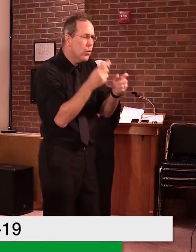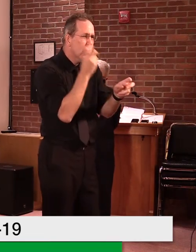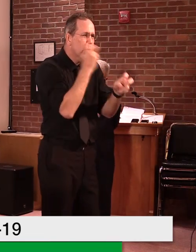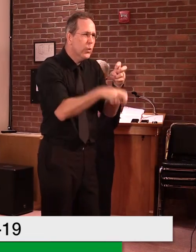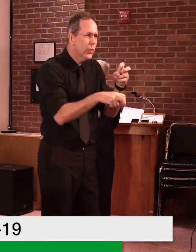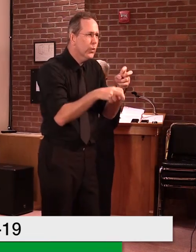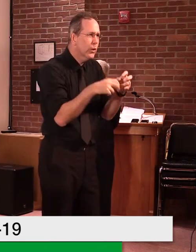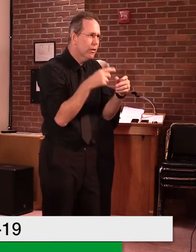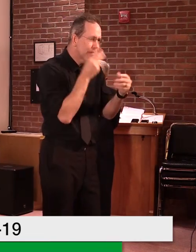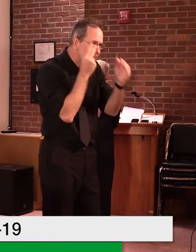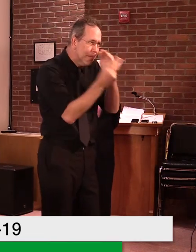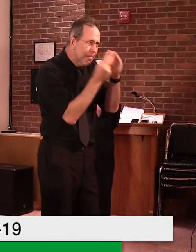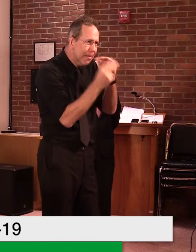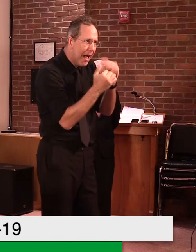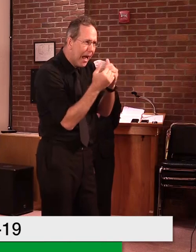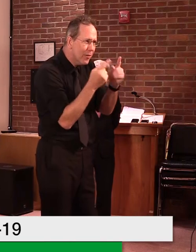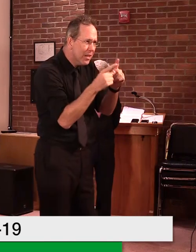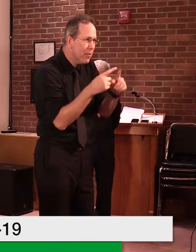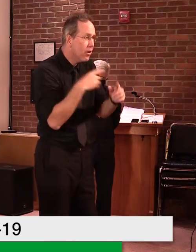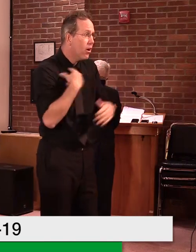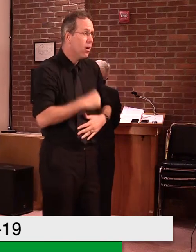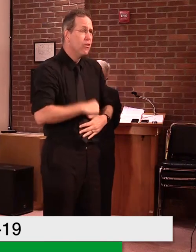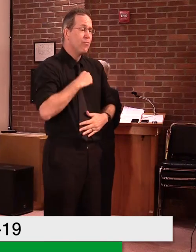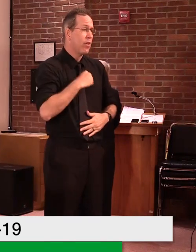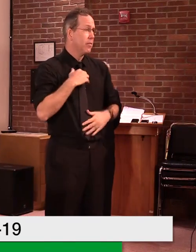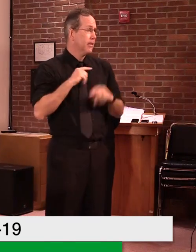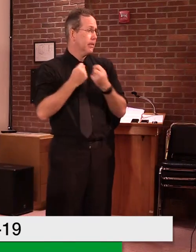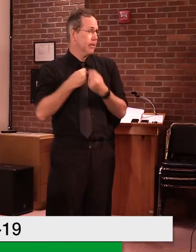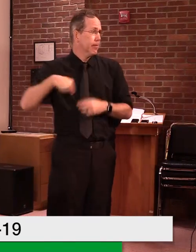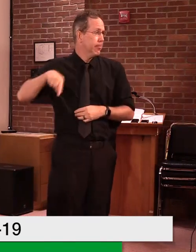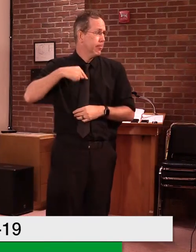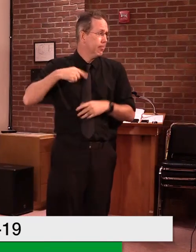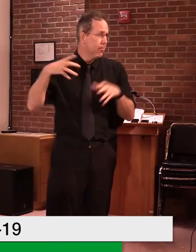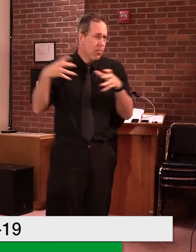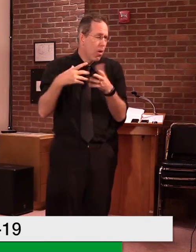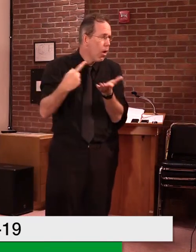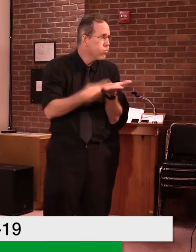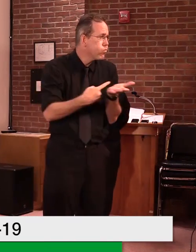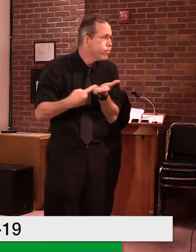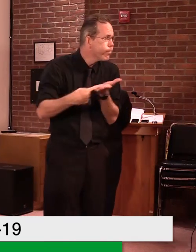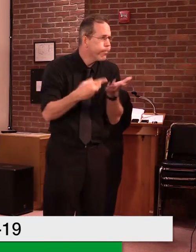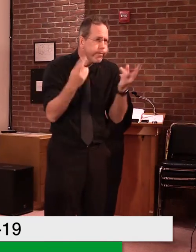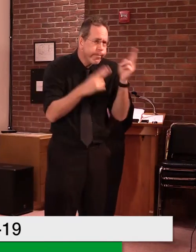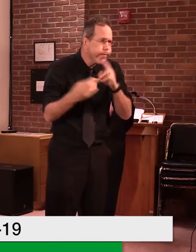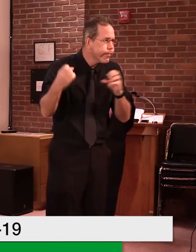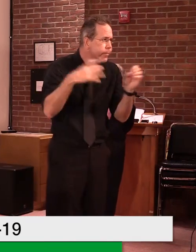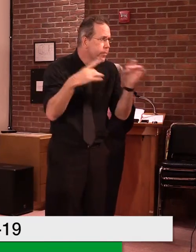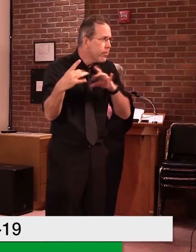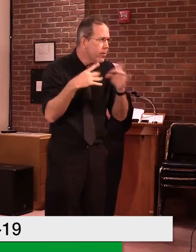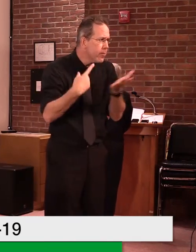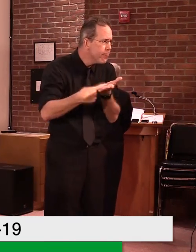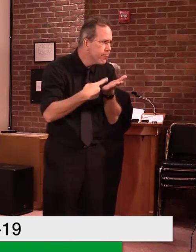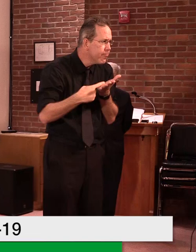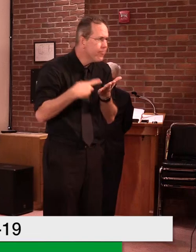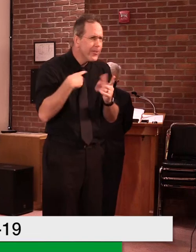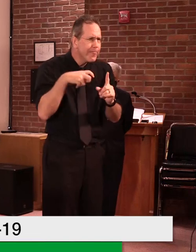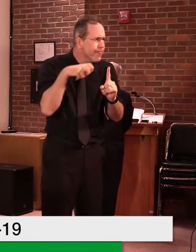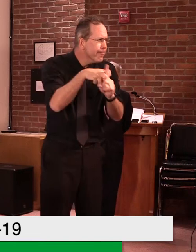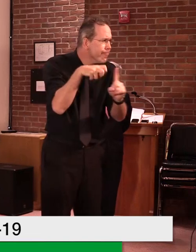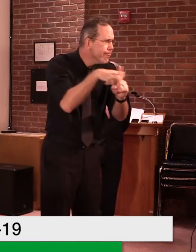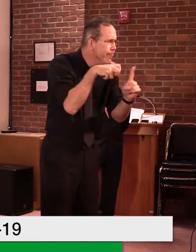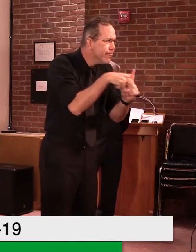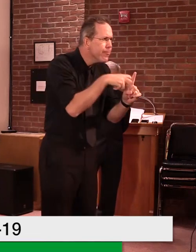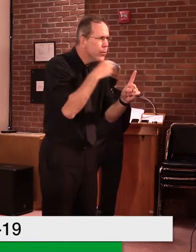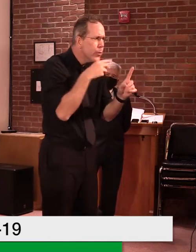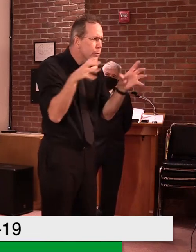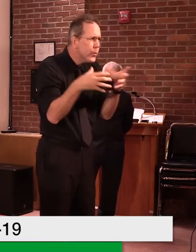proud of the team that I've put into place here, and it gives me great comfort when I get to talk with each and every one of them almost on a daily